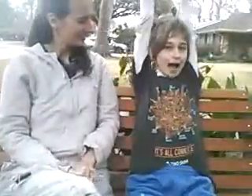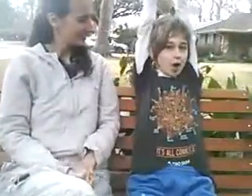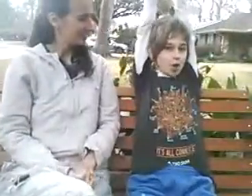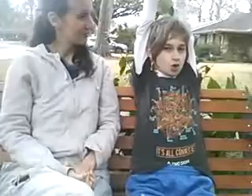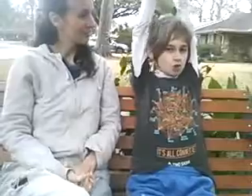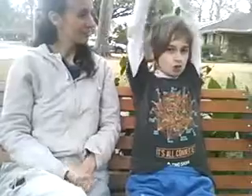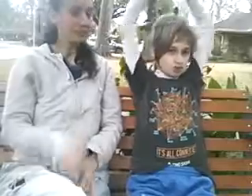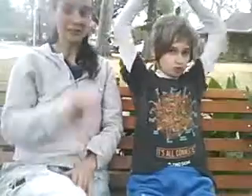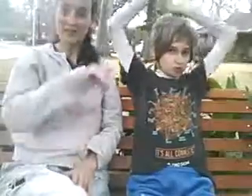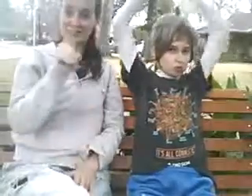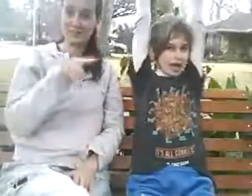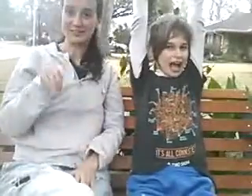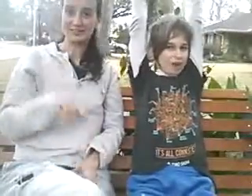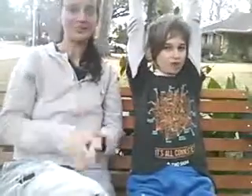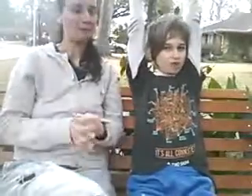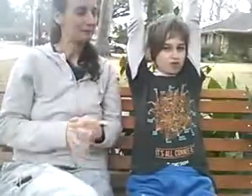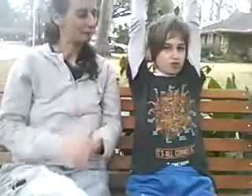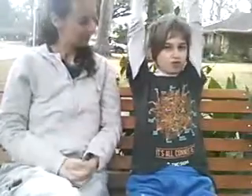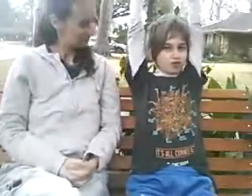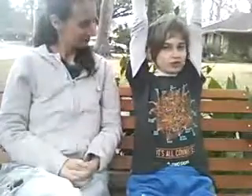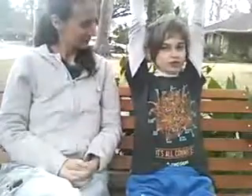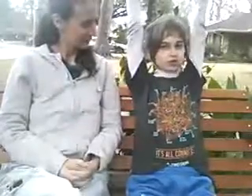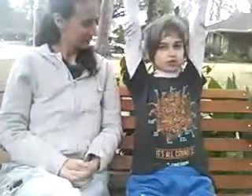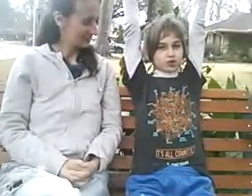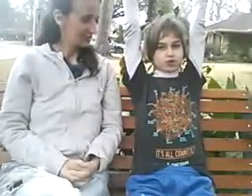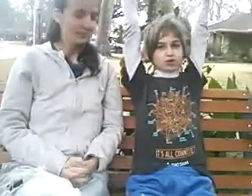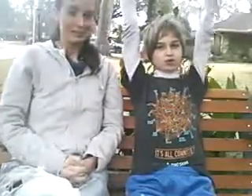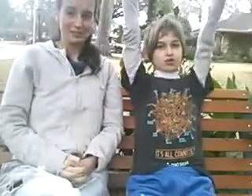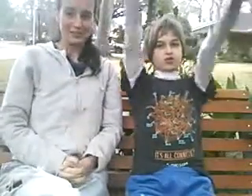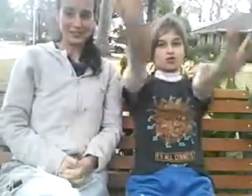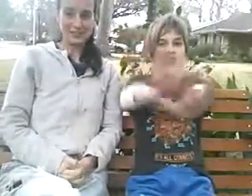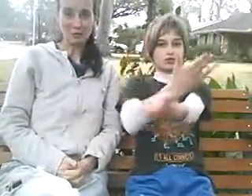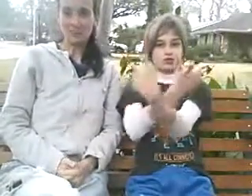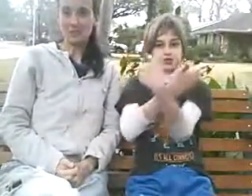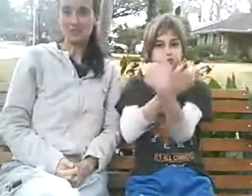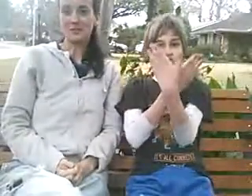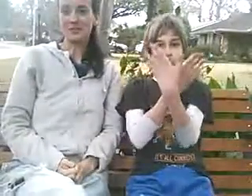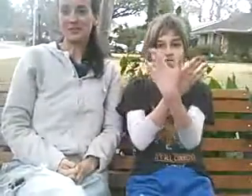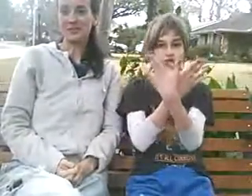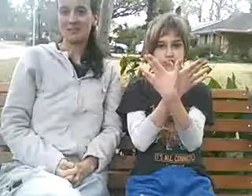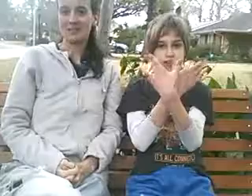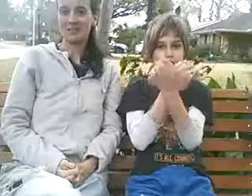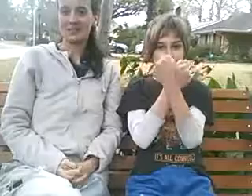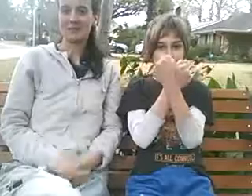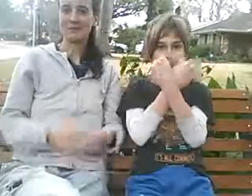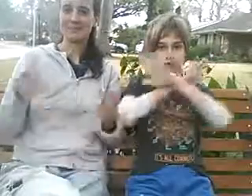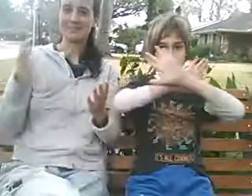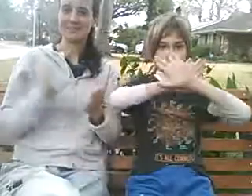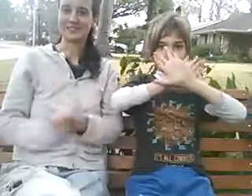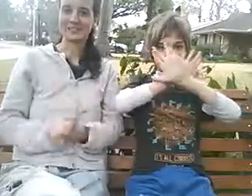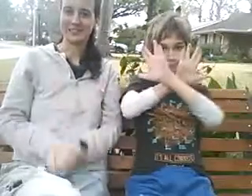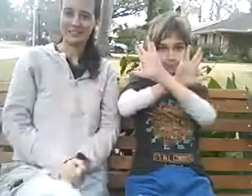Wahoo! Did we do? Oh, the last letter was Z, right? So I think that's all we're going to do for this video right here, because it looks like he's